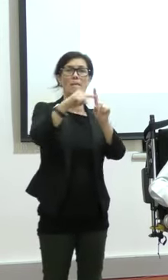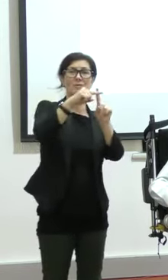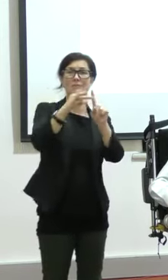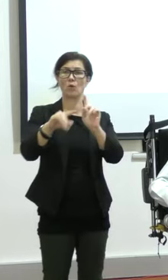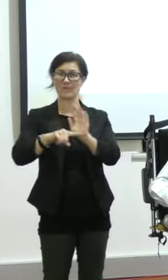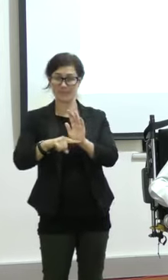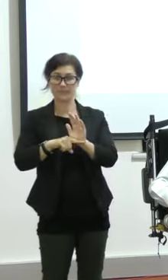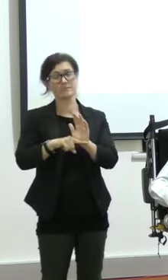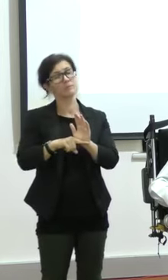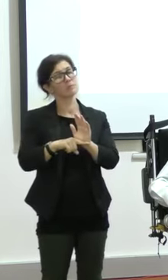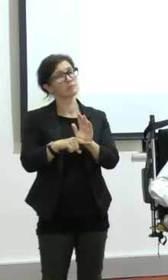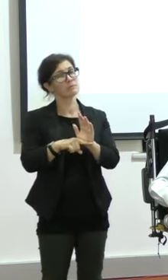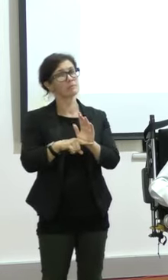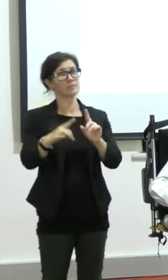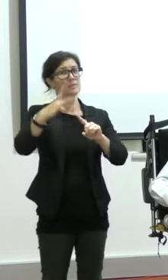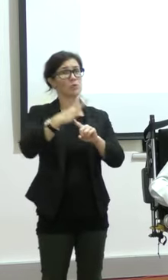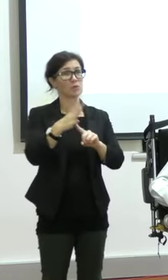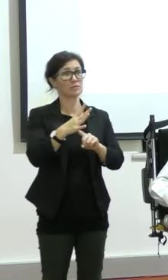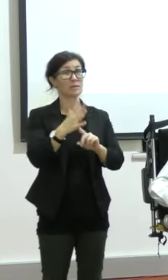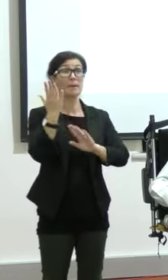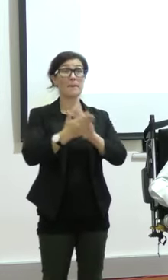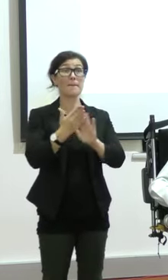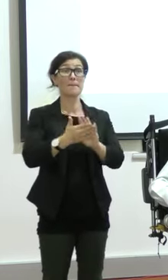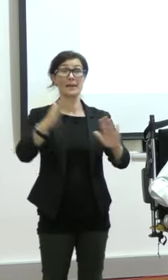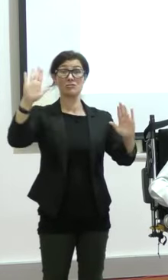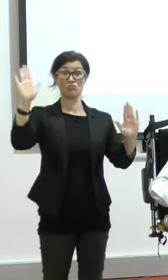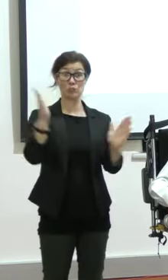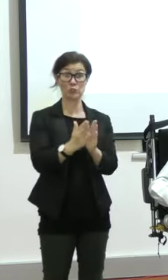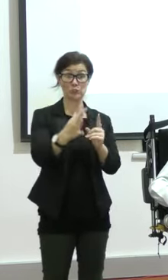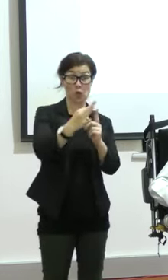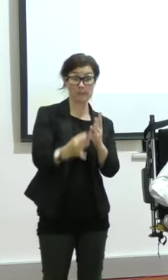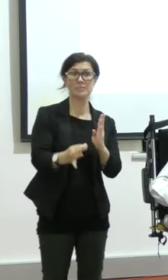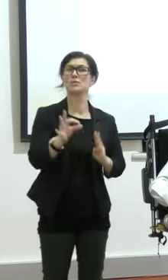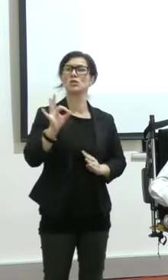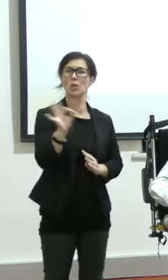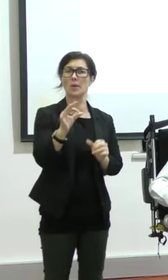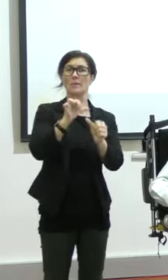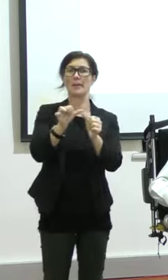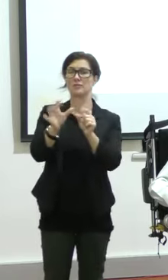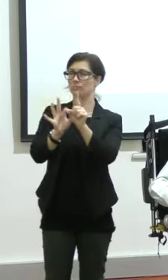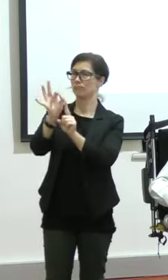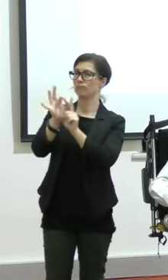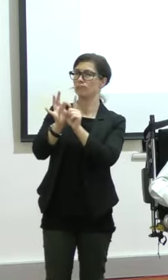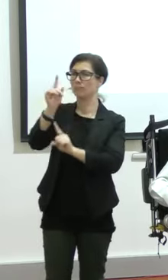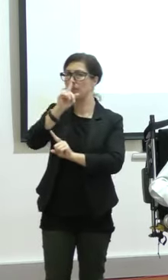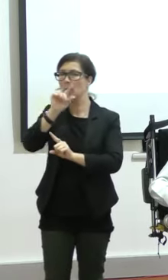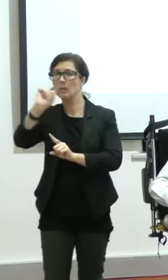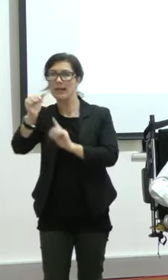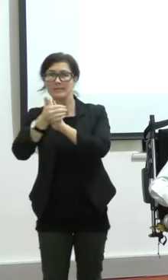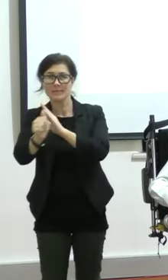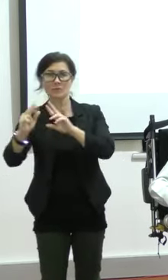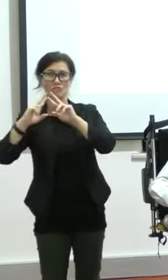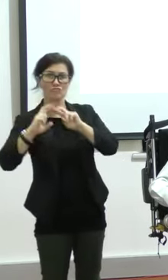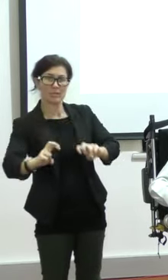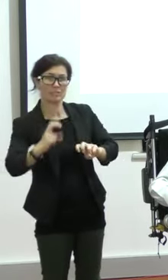thing. But it doesn't mean we shouldn't give people options, because it's a lot better to improve people's skills and their ability to research